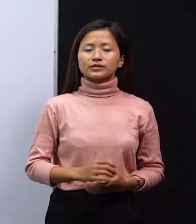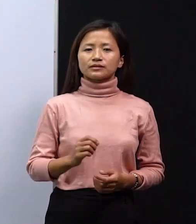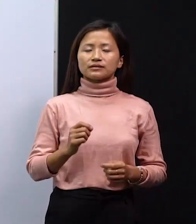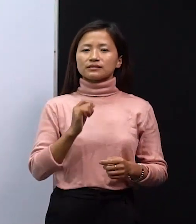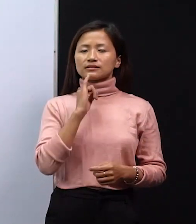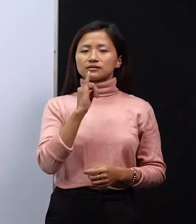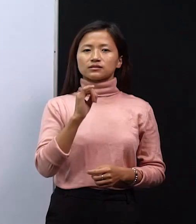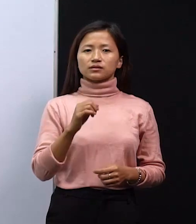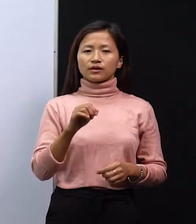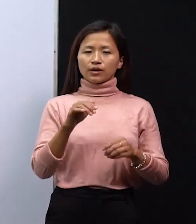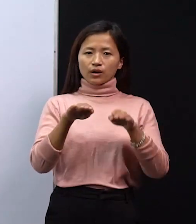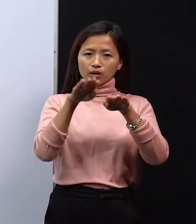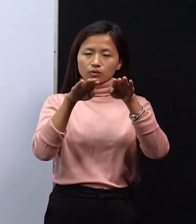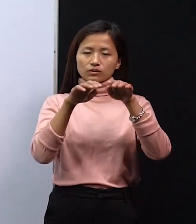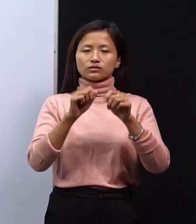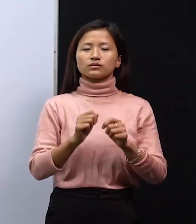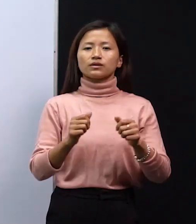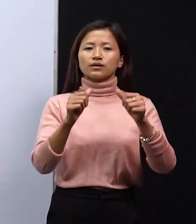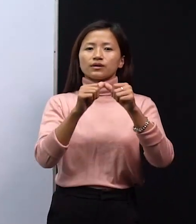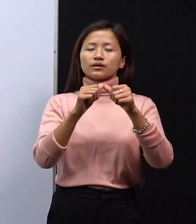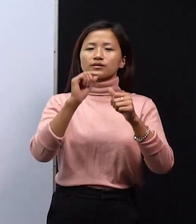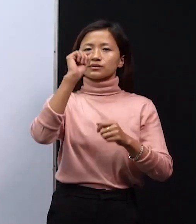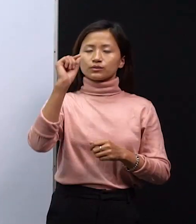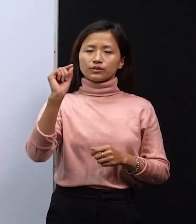is equal to a square